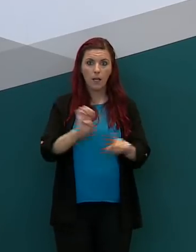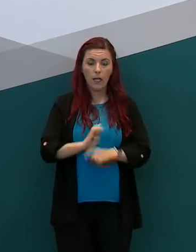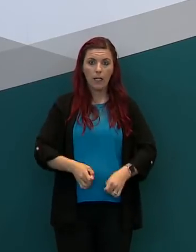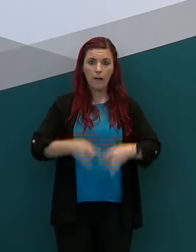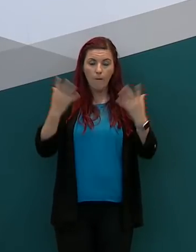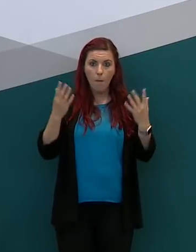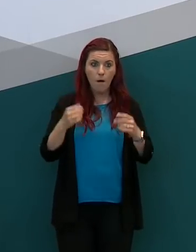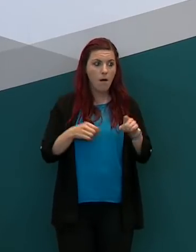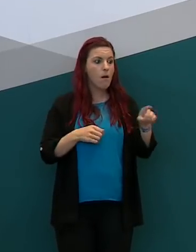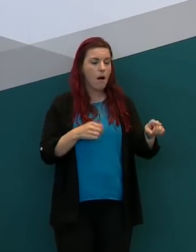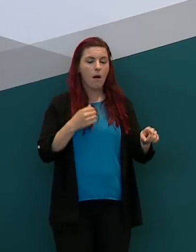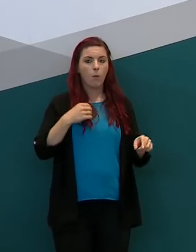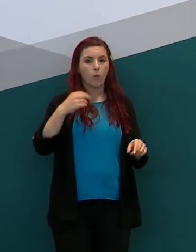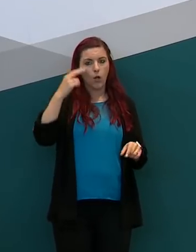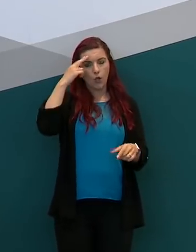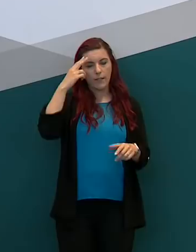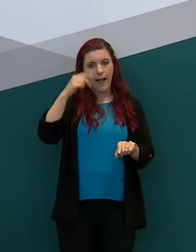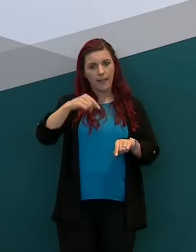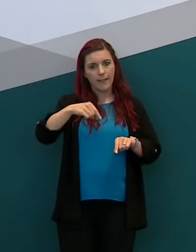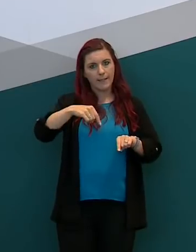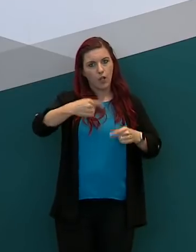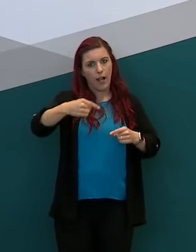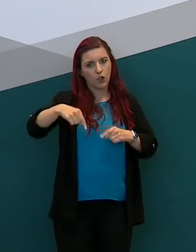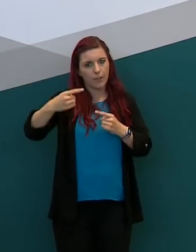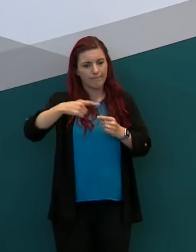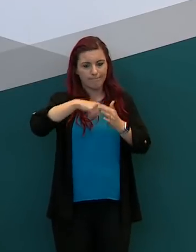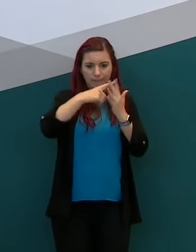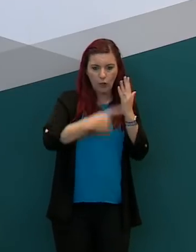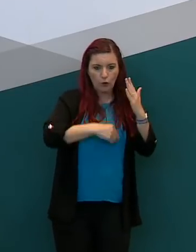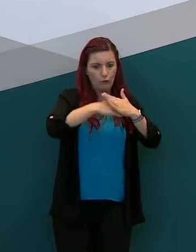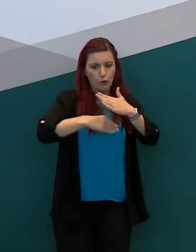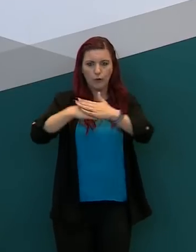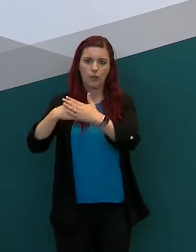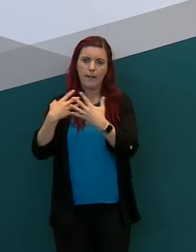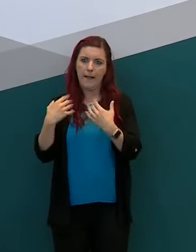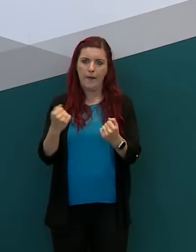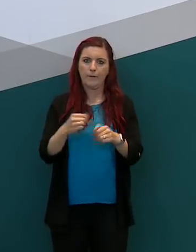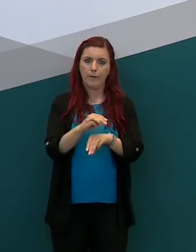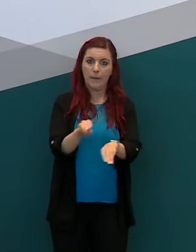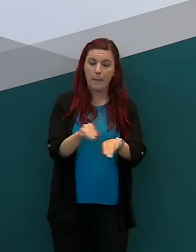that these measures represent, and it is true to say that,